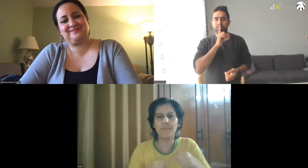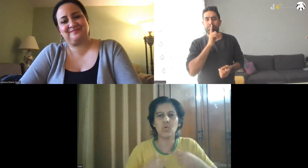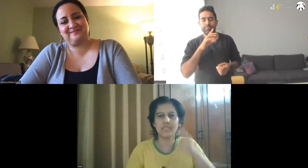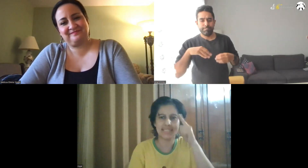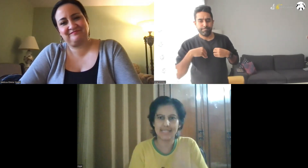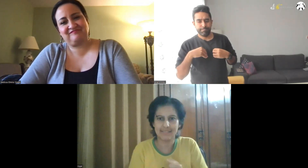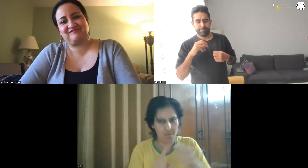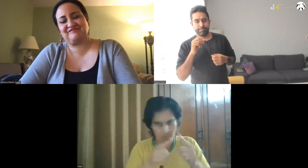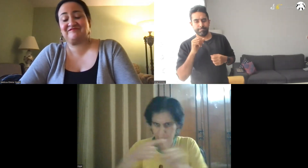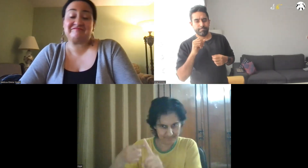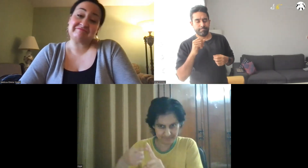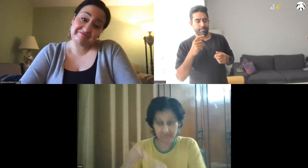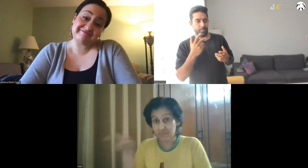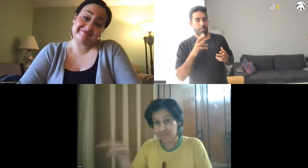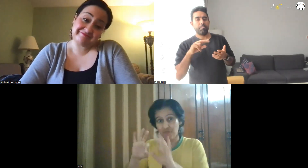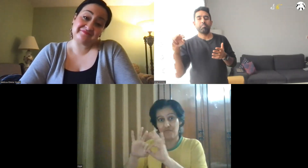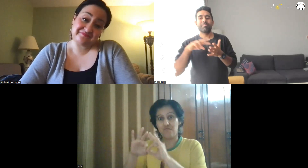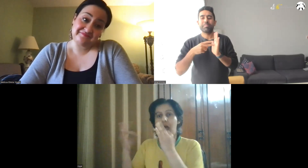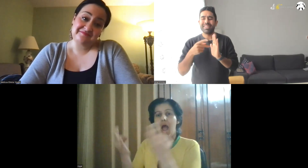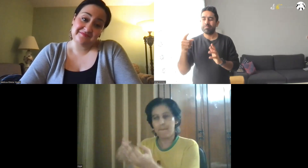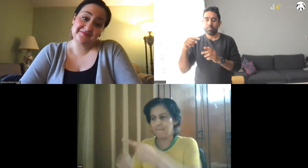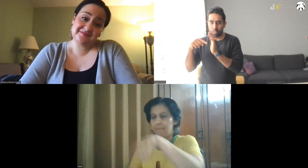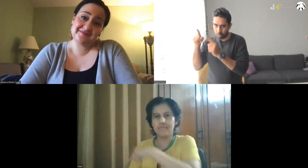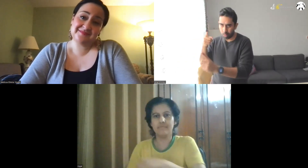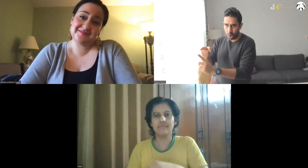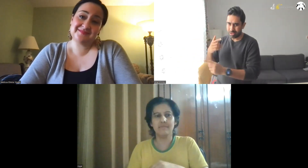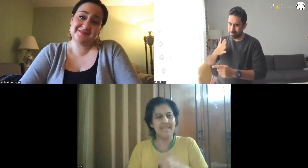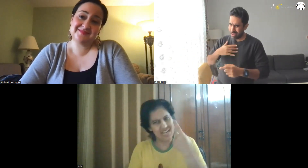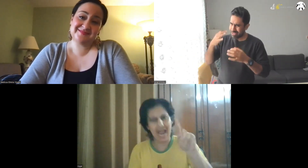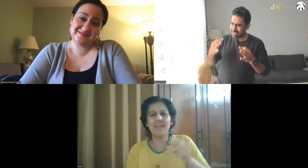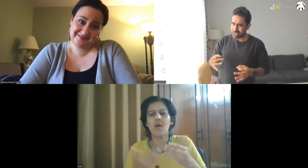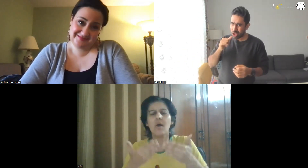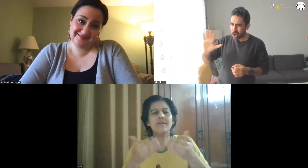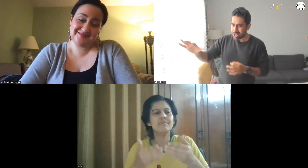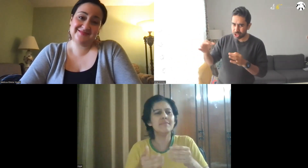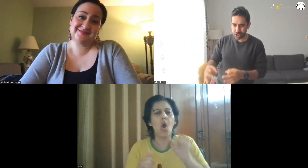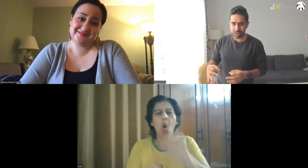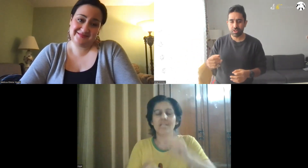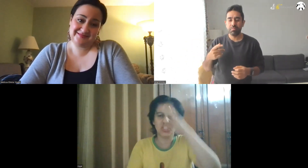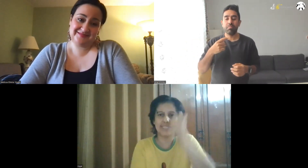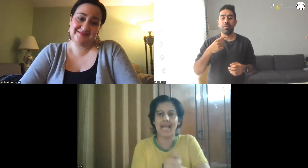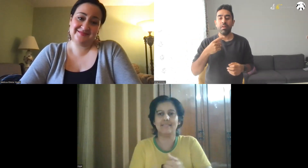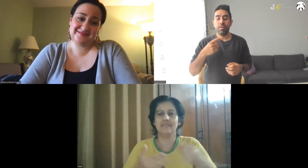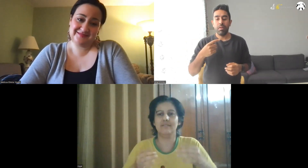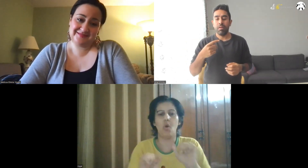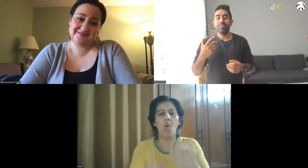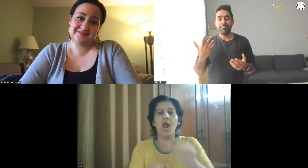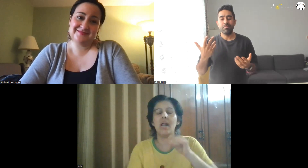why are you then, if you want me to wear a dupatta and all of that, why are you also not, fully